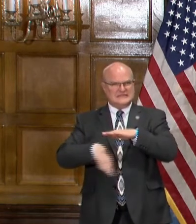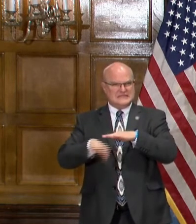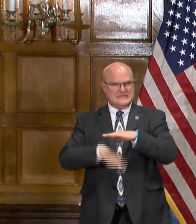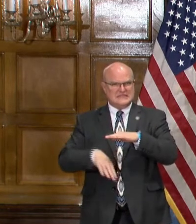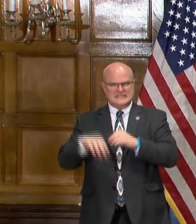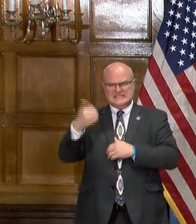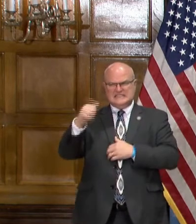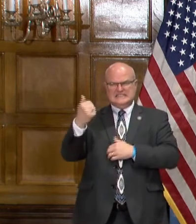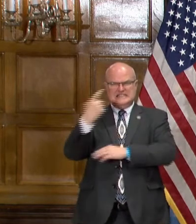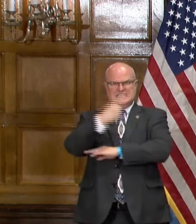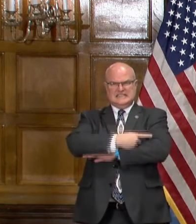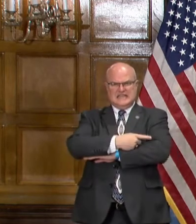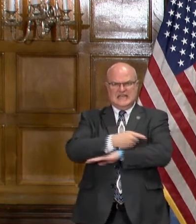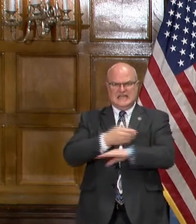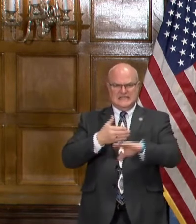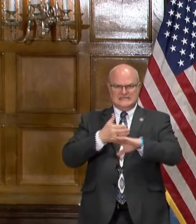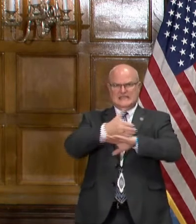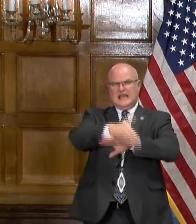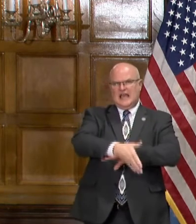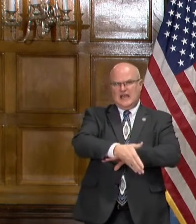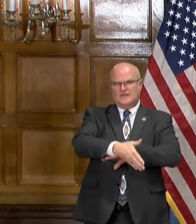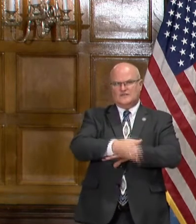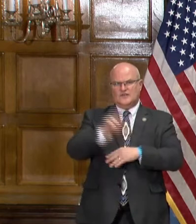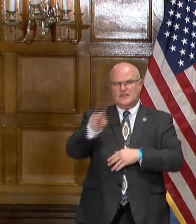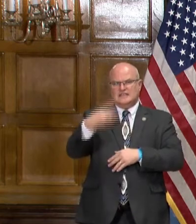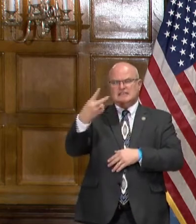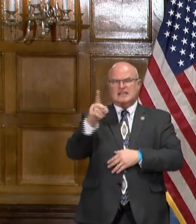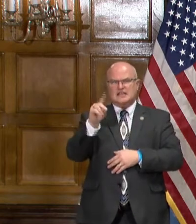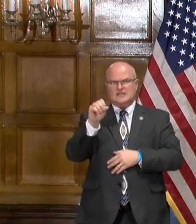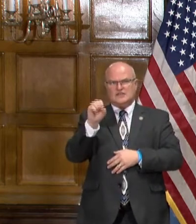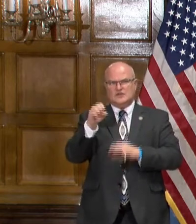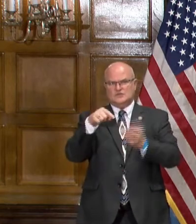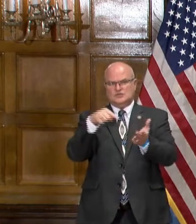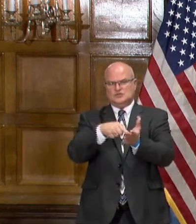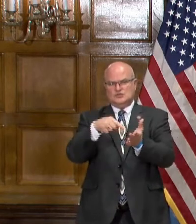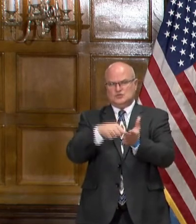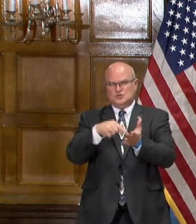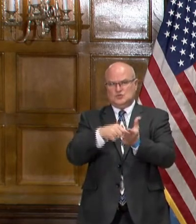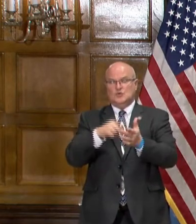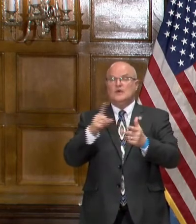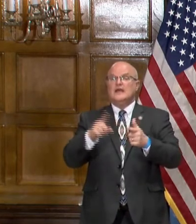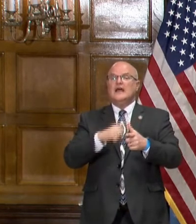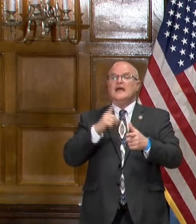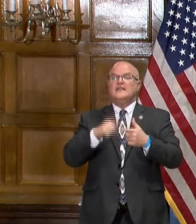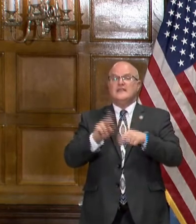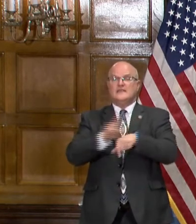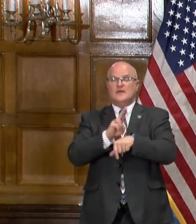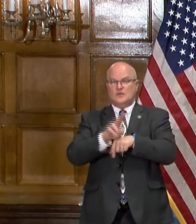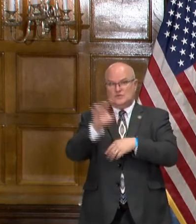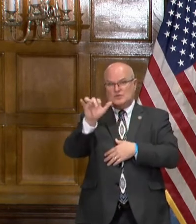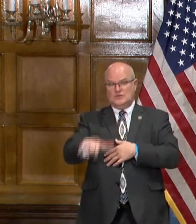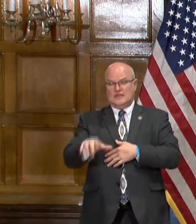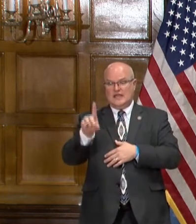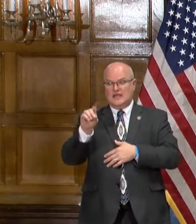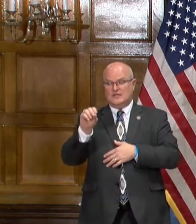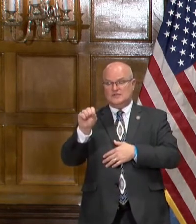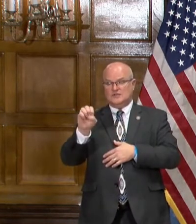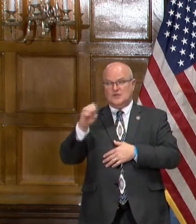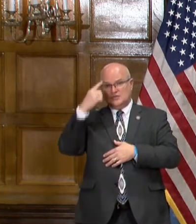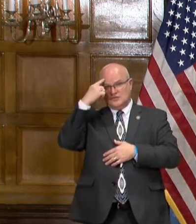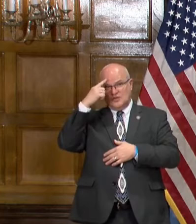10 days after the second dose is due, then they will use that dosage